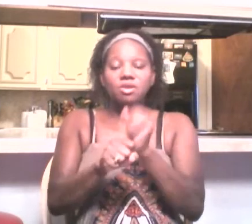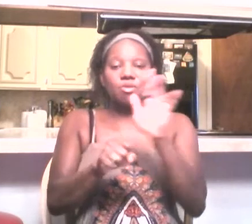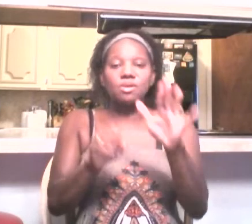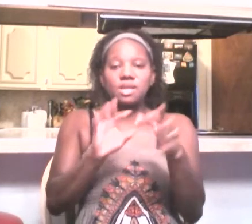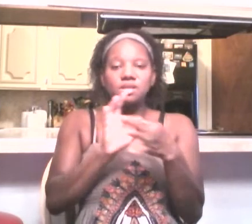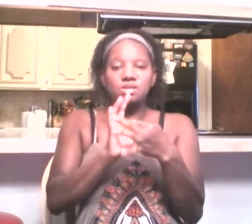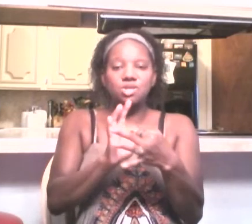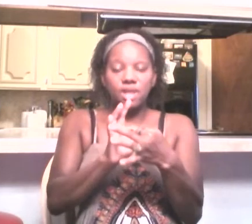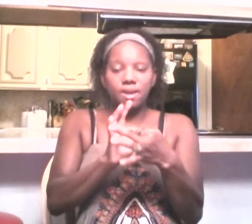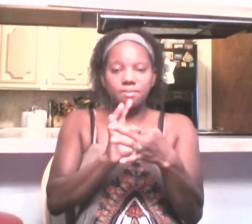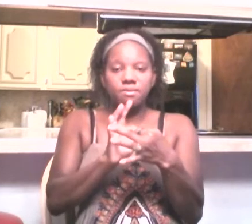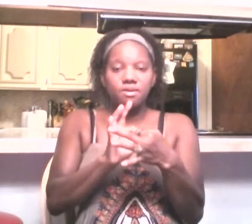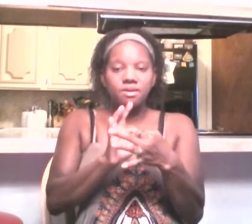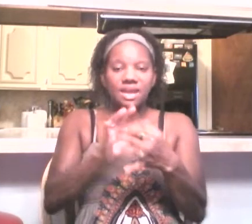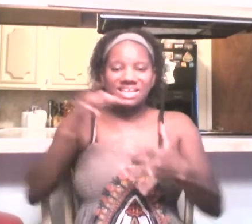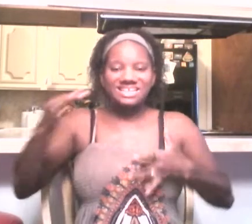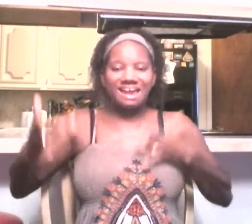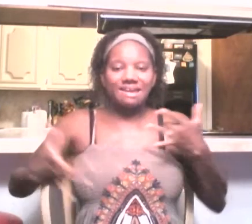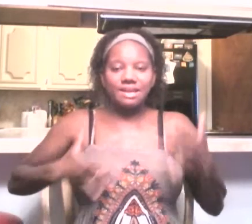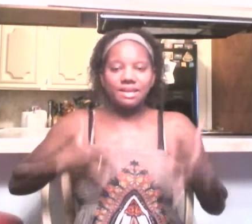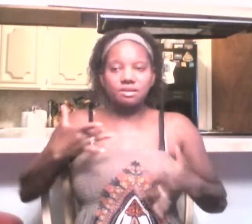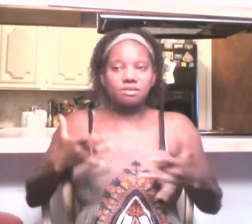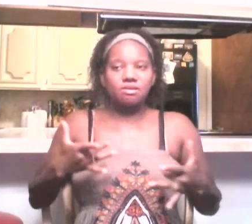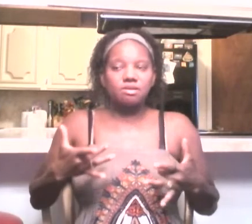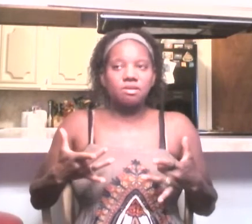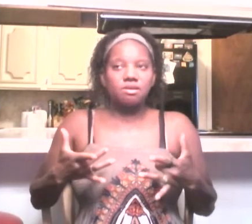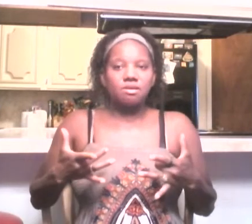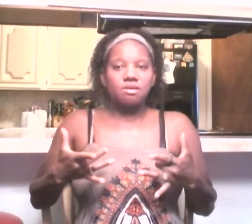your relationship exciting,